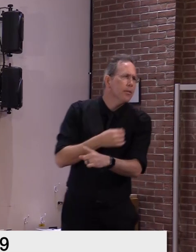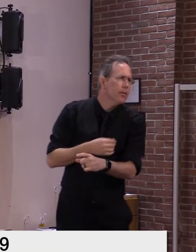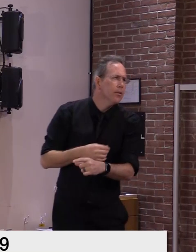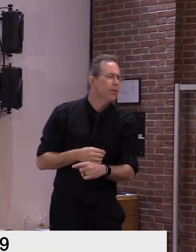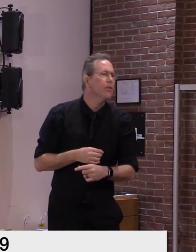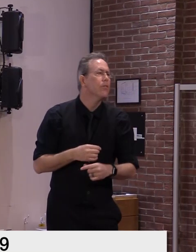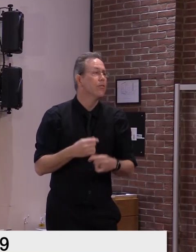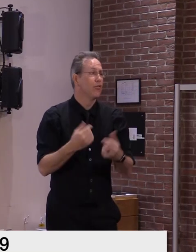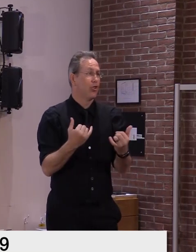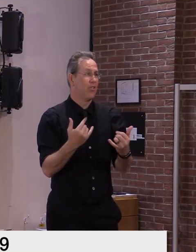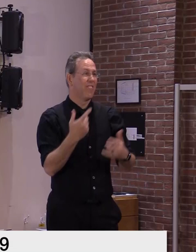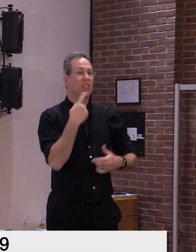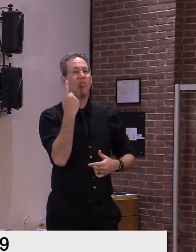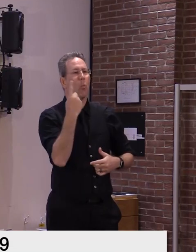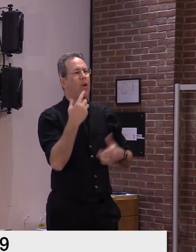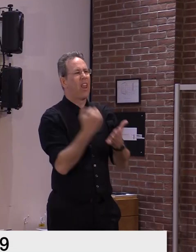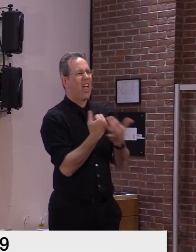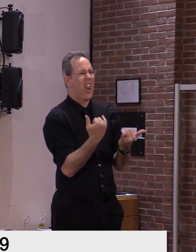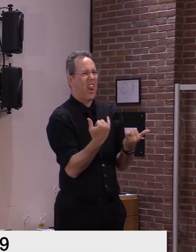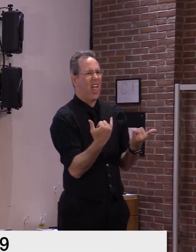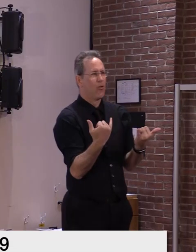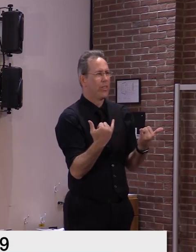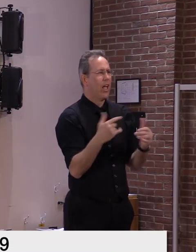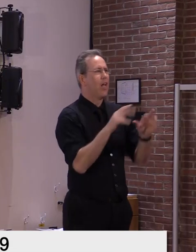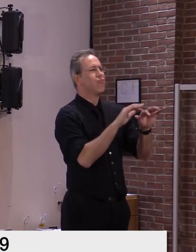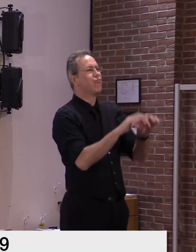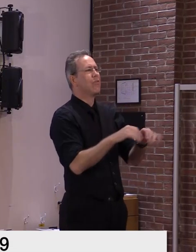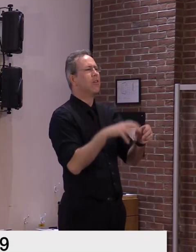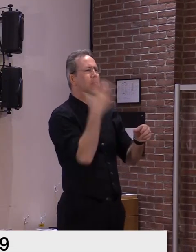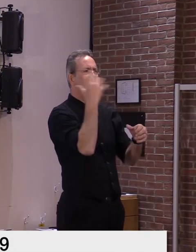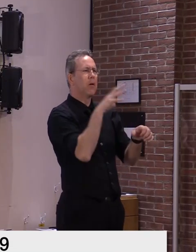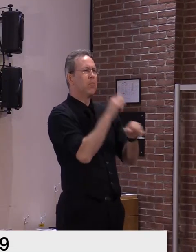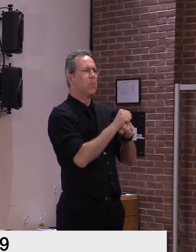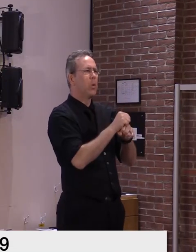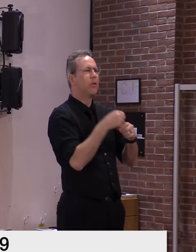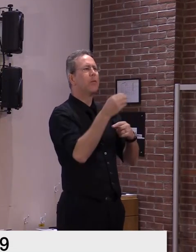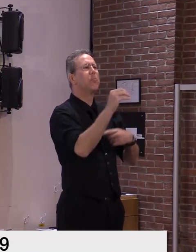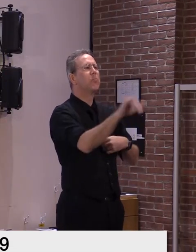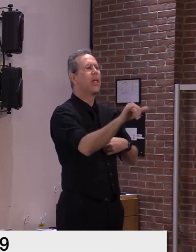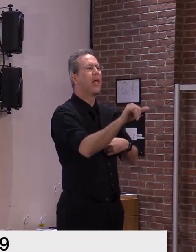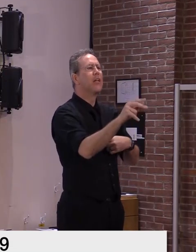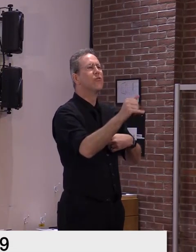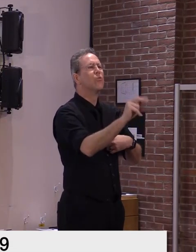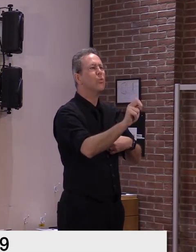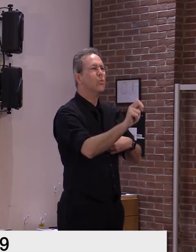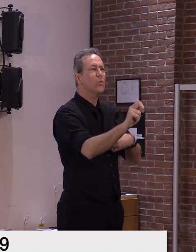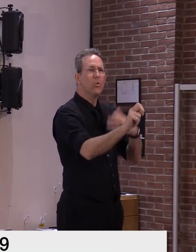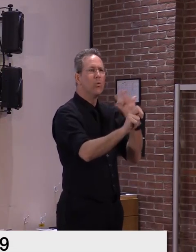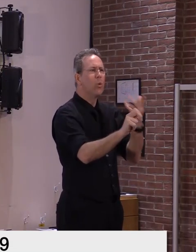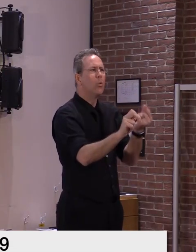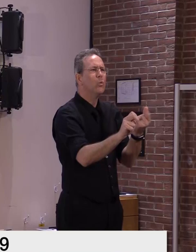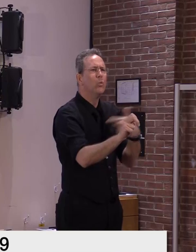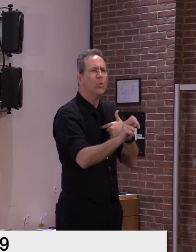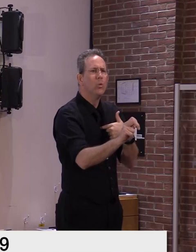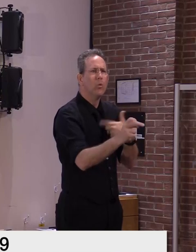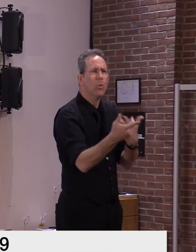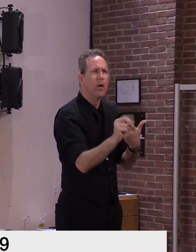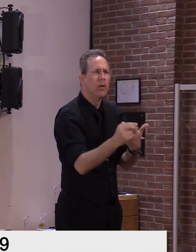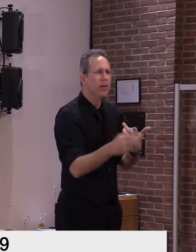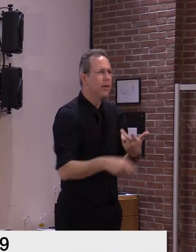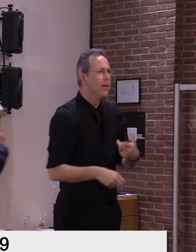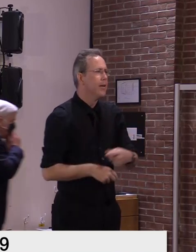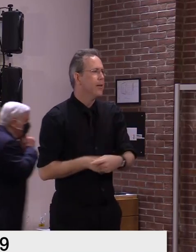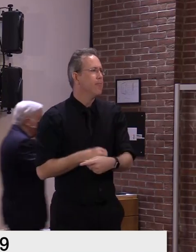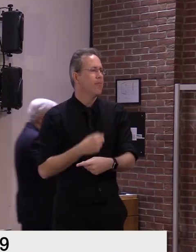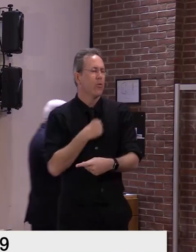Thank you. All right, just a time check here. It is 12:30, and